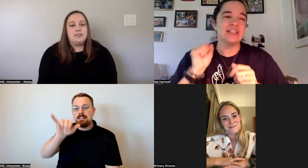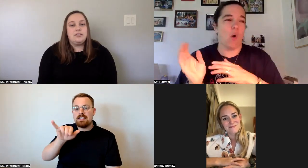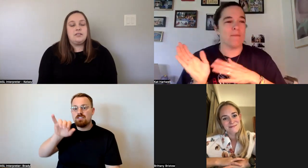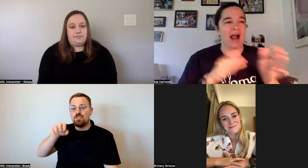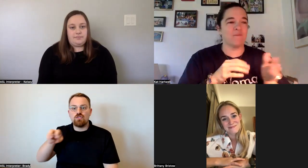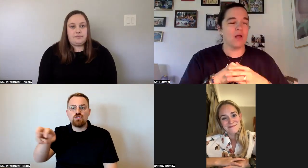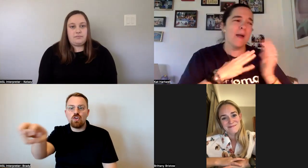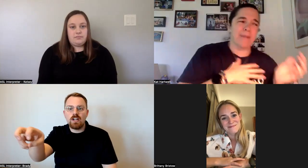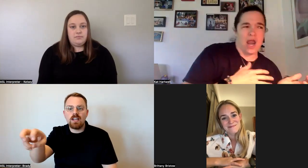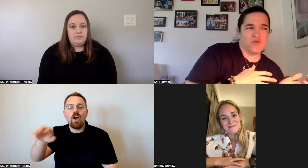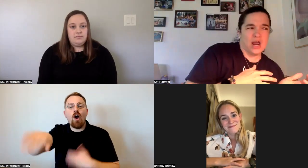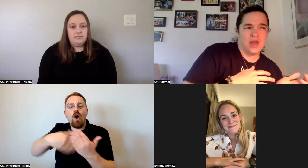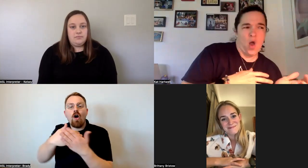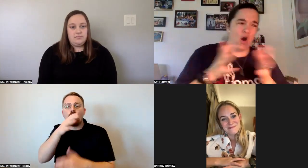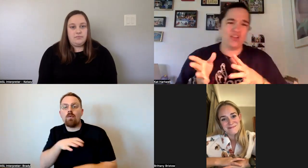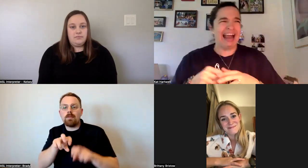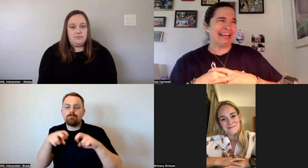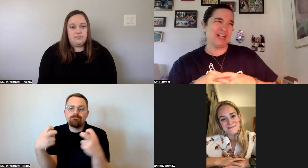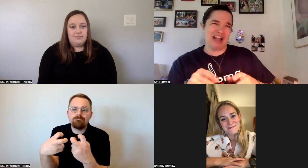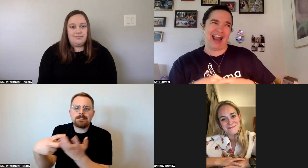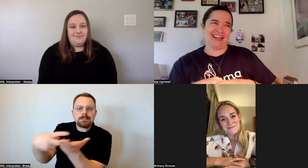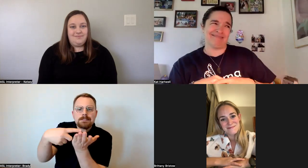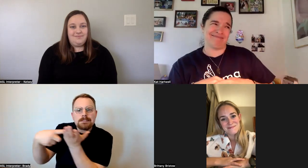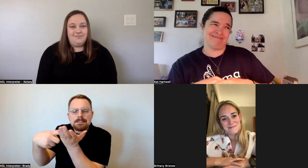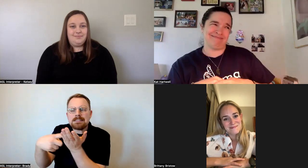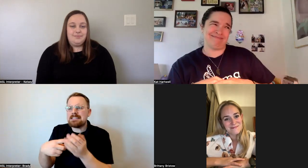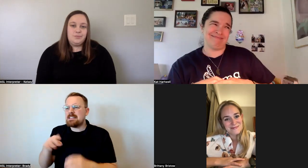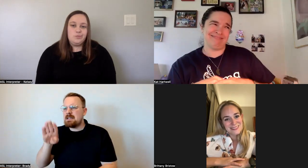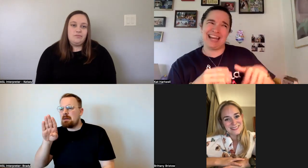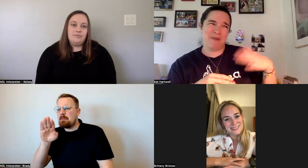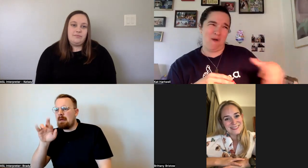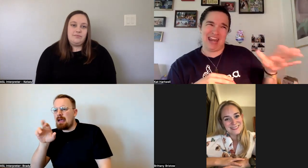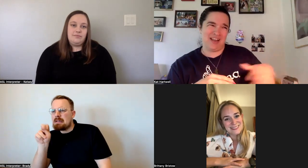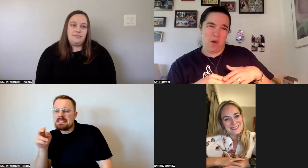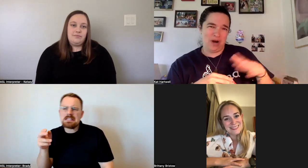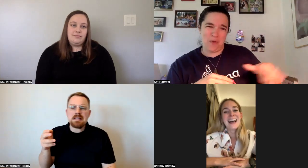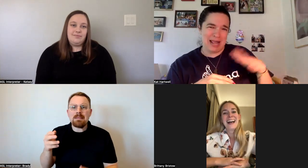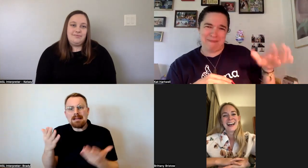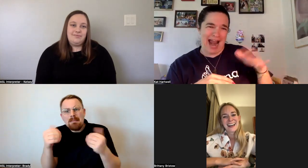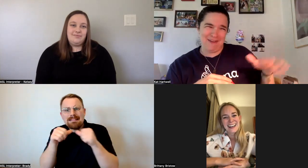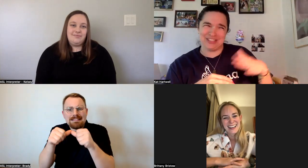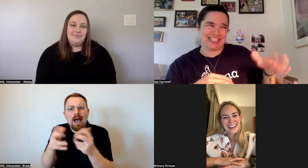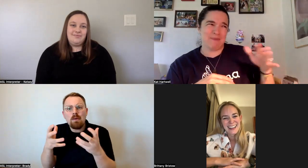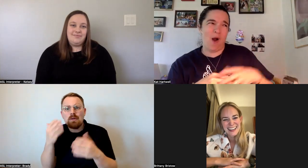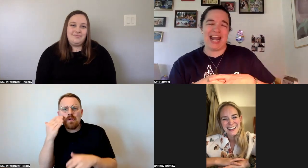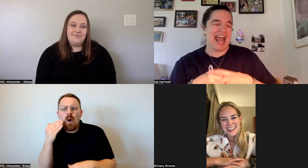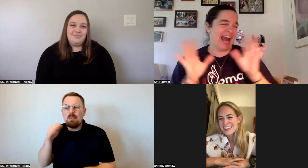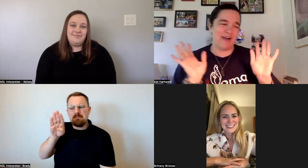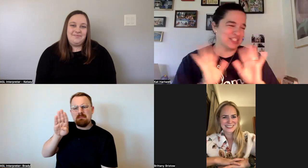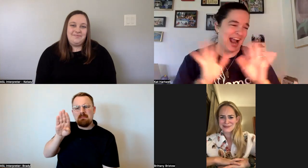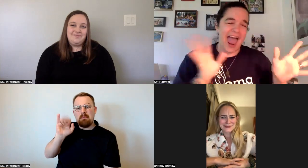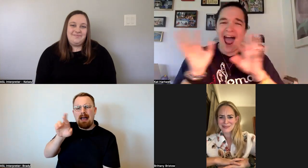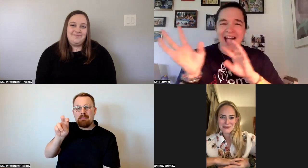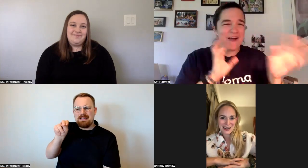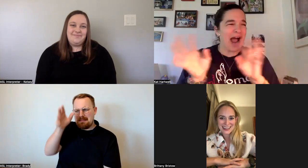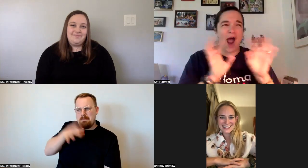the Disney like going back and forth, Byron, all of that. You're like, keep going. You don't need Byron, just keep going. And I was